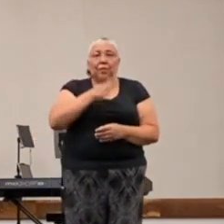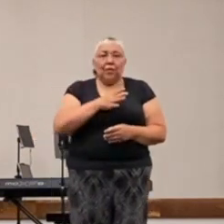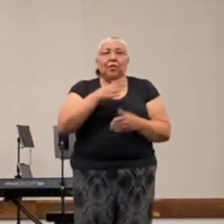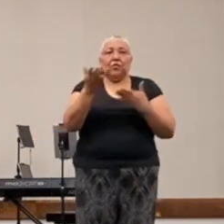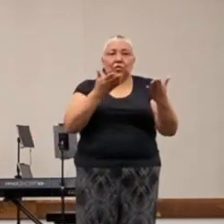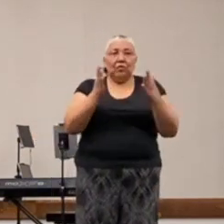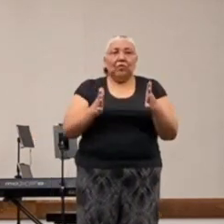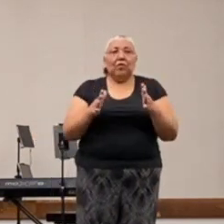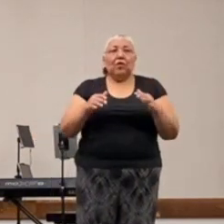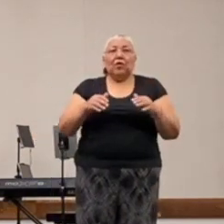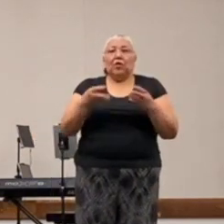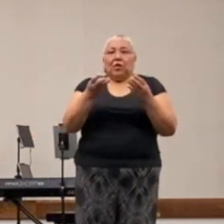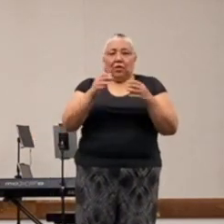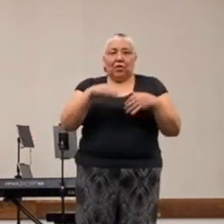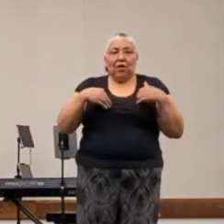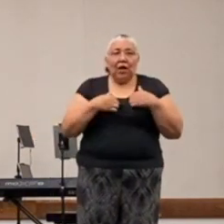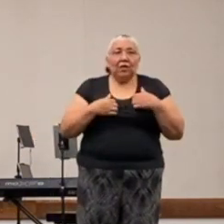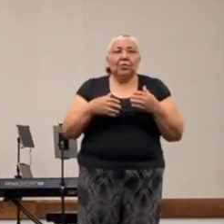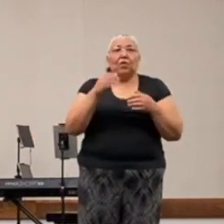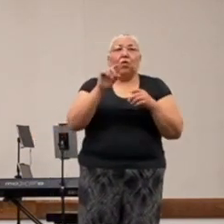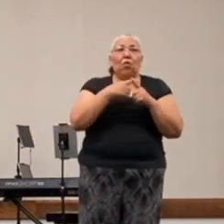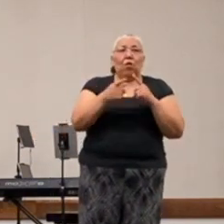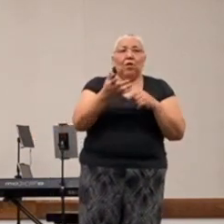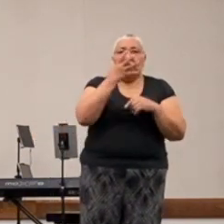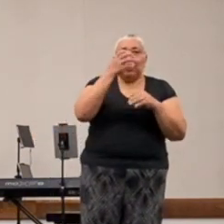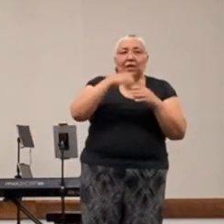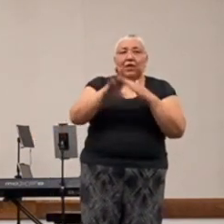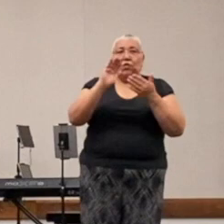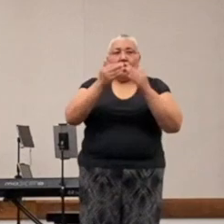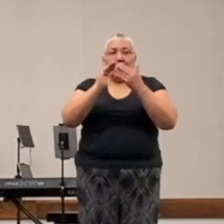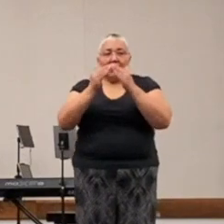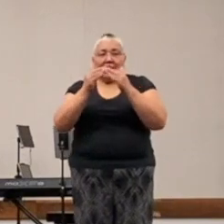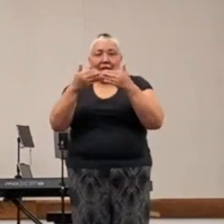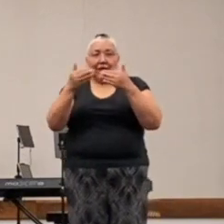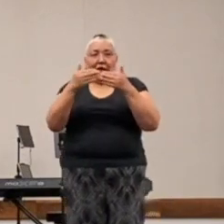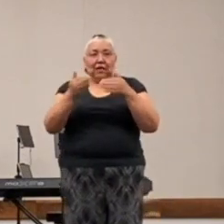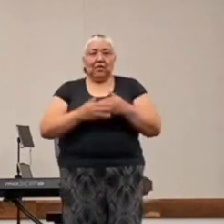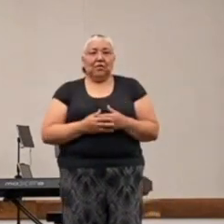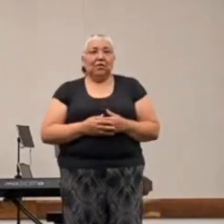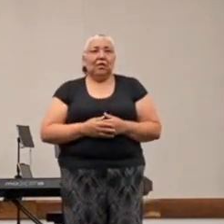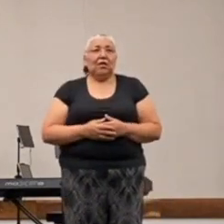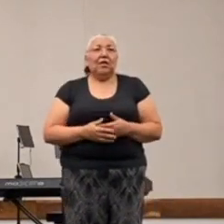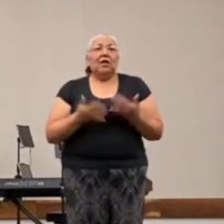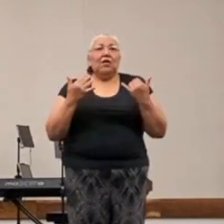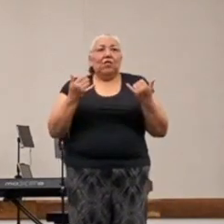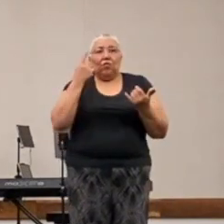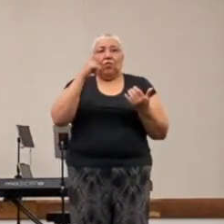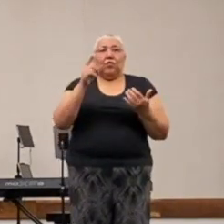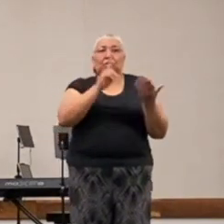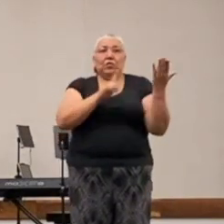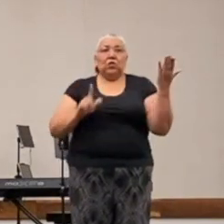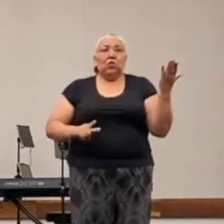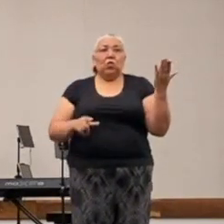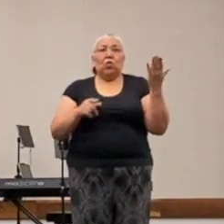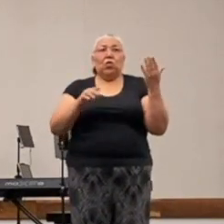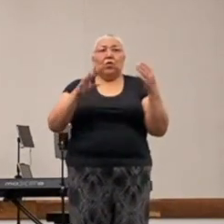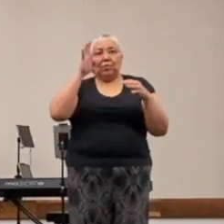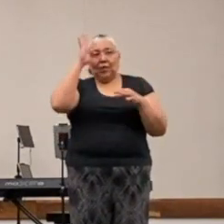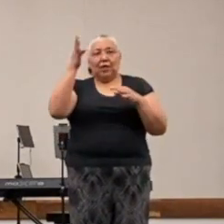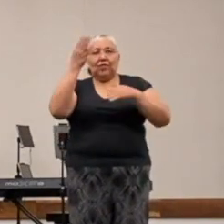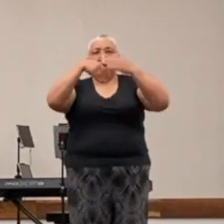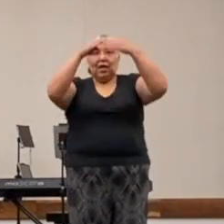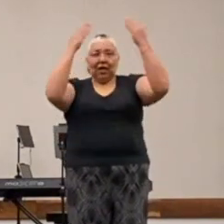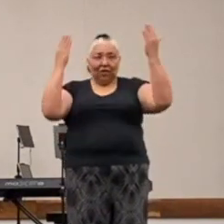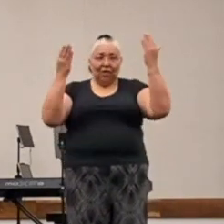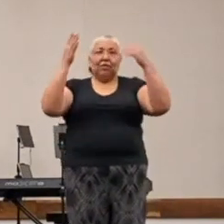your livestock, or the resident alien who is within your city gates. For the Lord made the heavens and the earth, the sea,